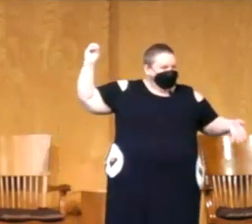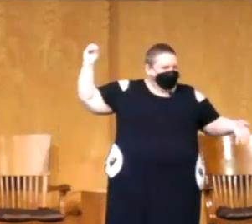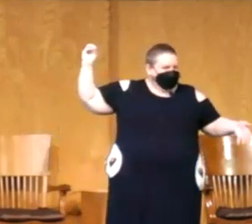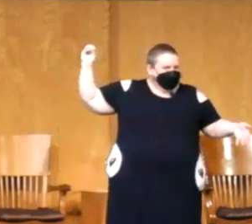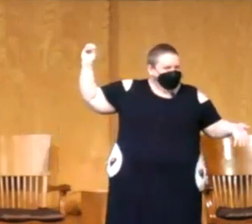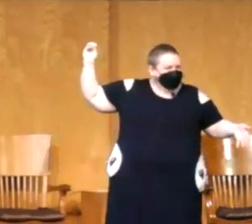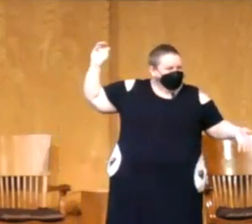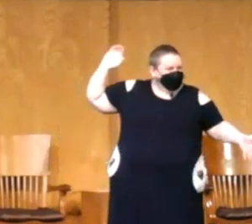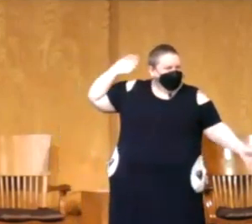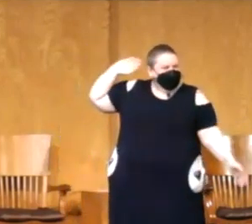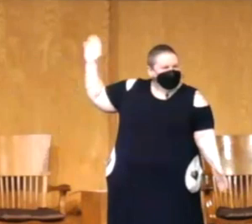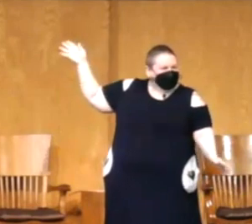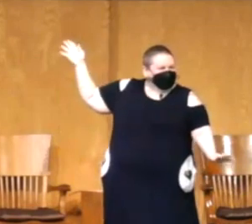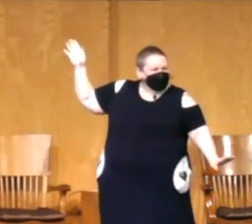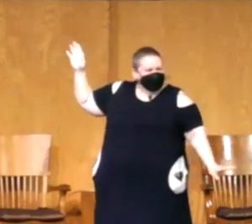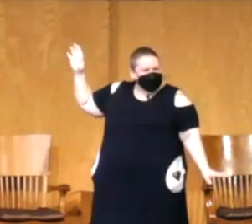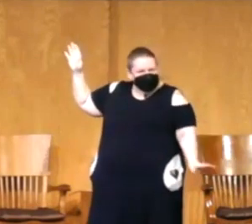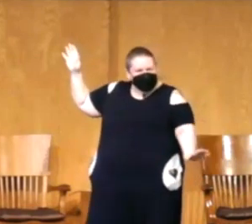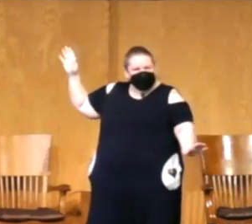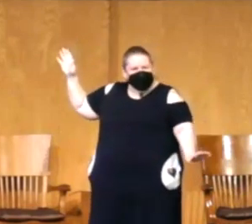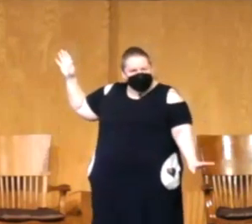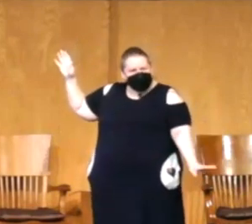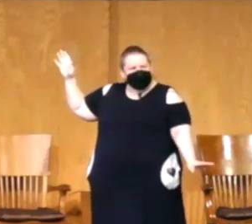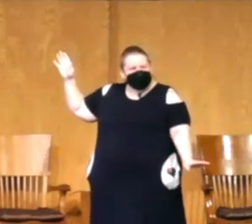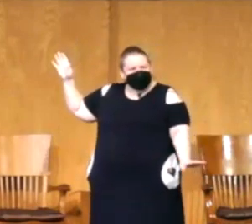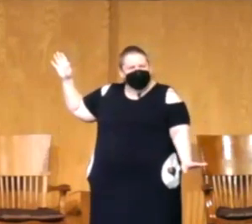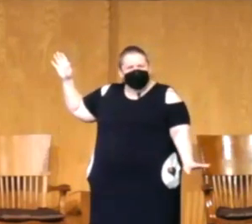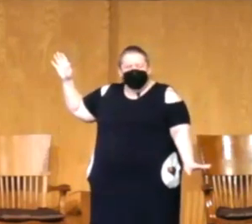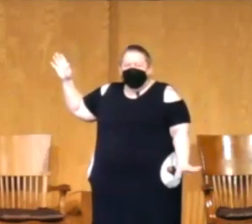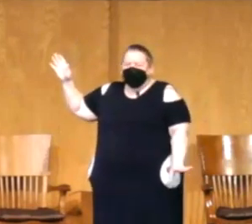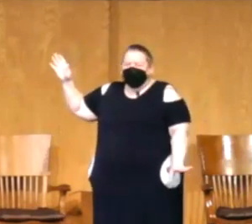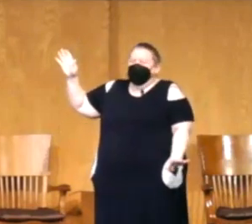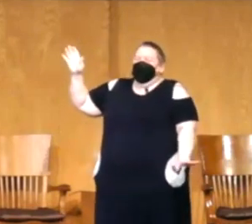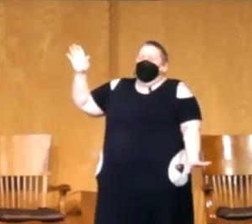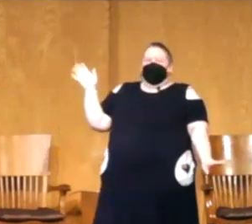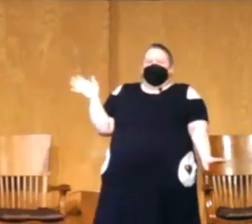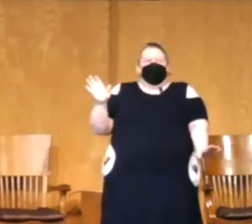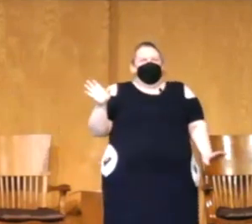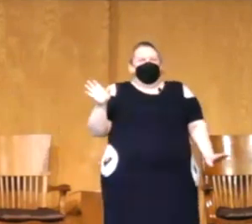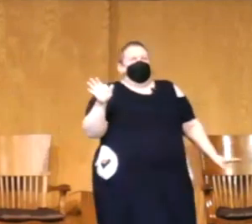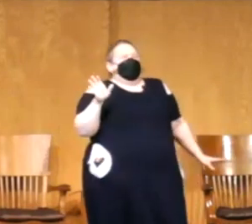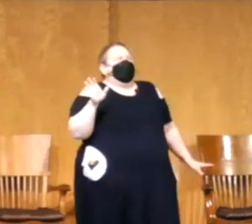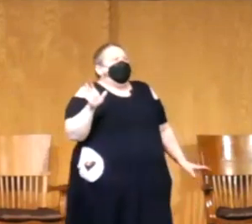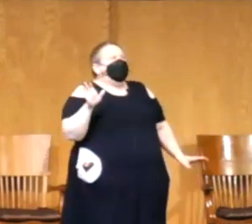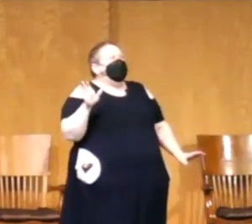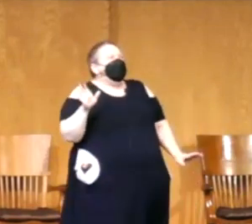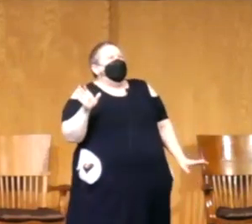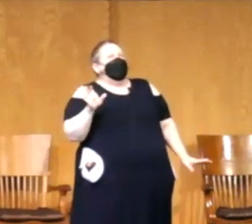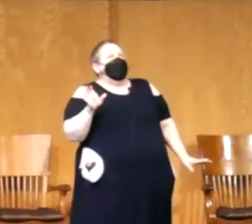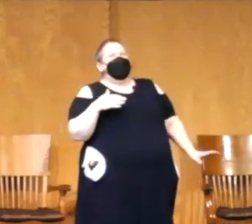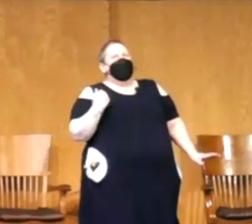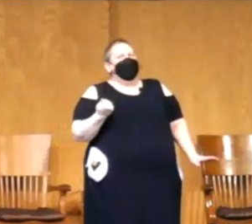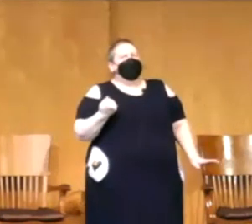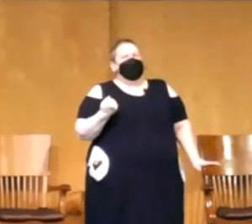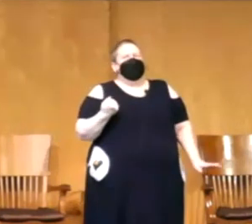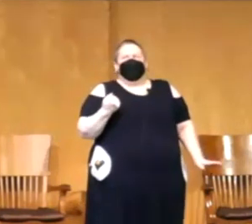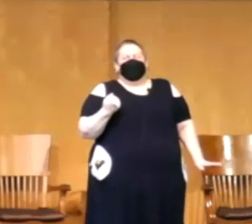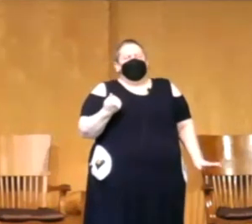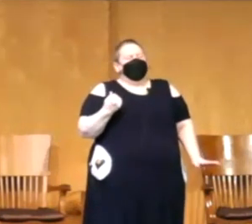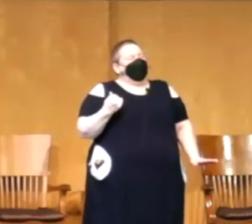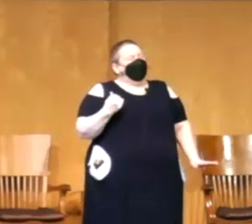100% beef? Show of hands. Yeah. Yeah. I want to tell you the thing I